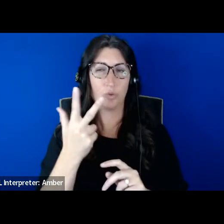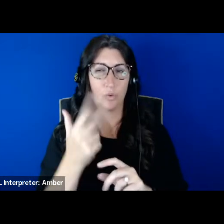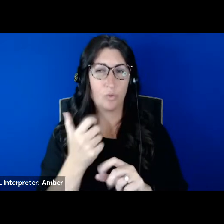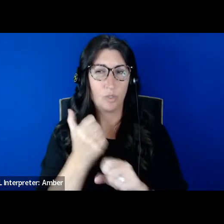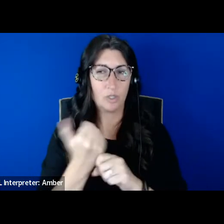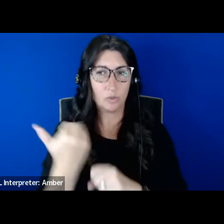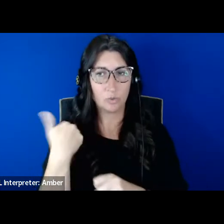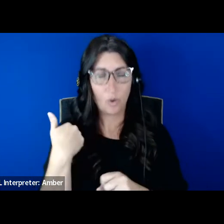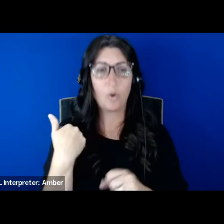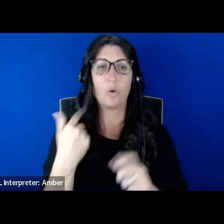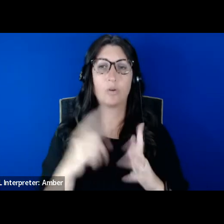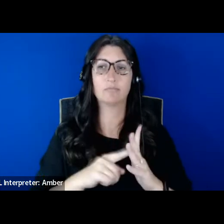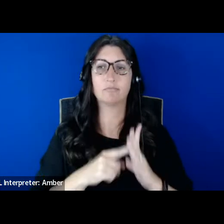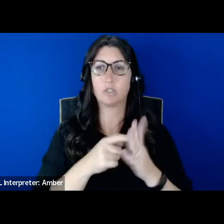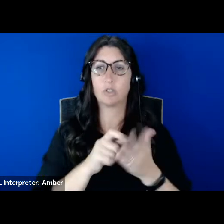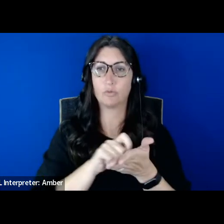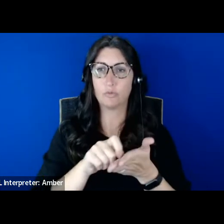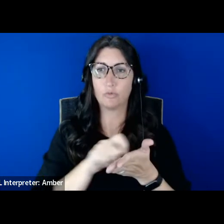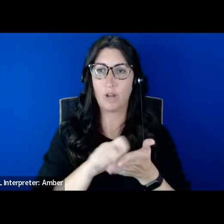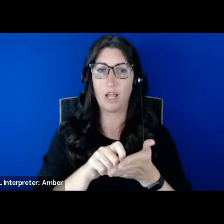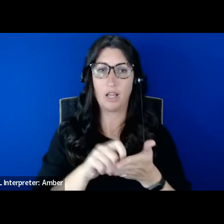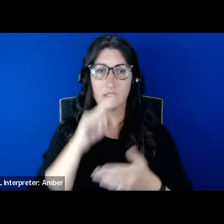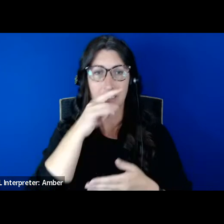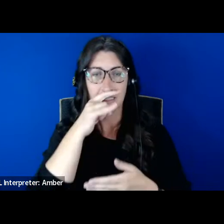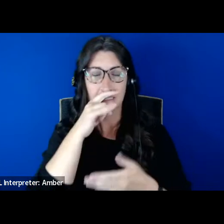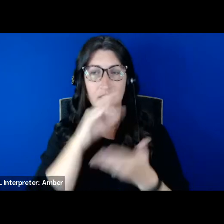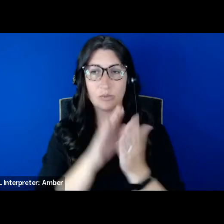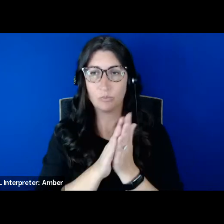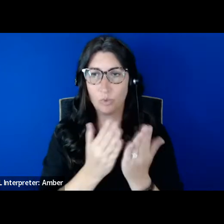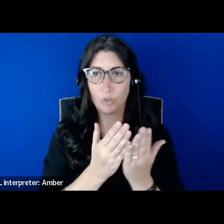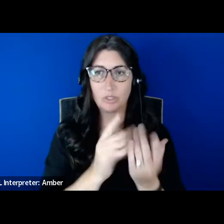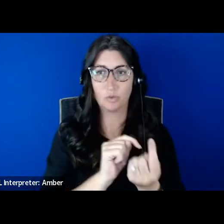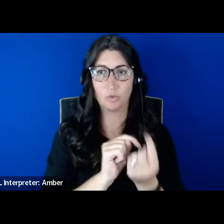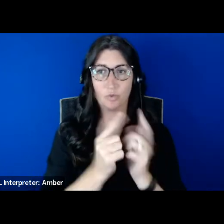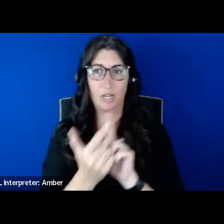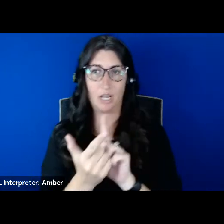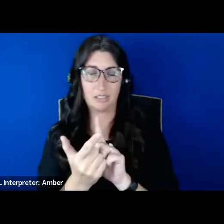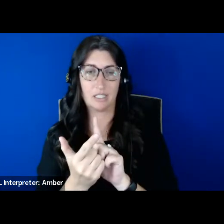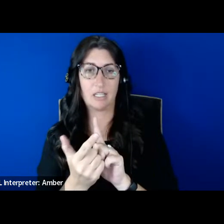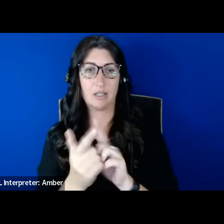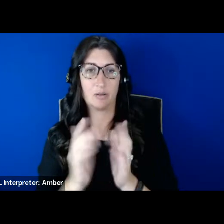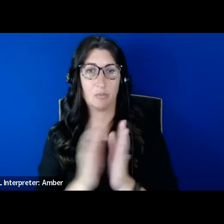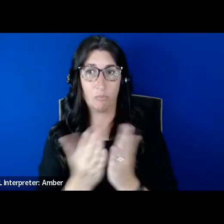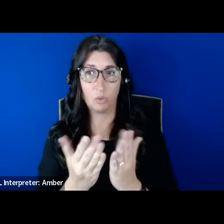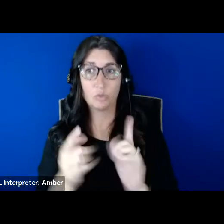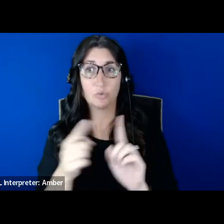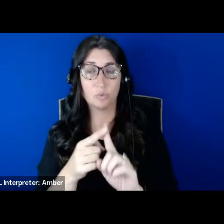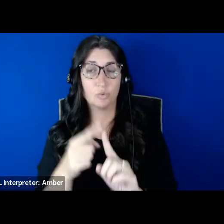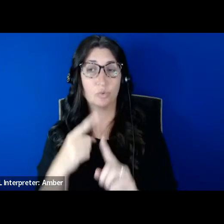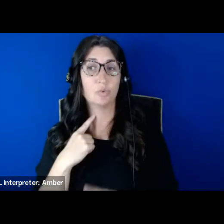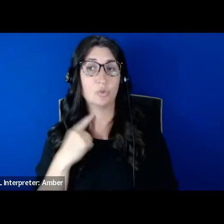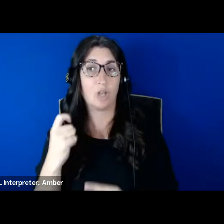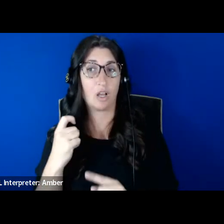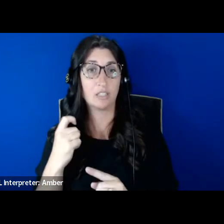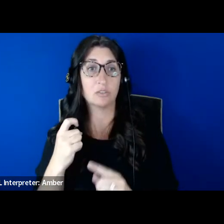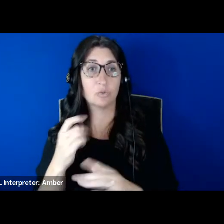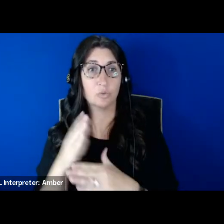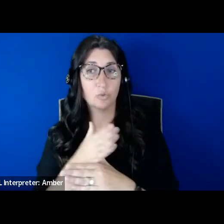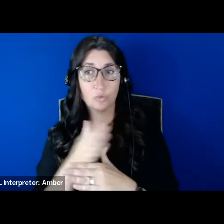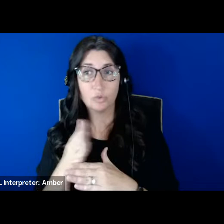children's book or helped to translate some of these stories into Tongan just to share the importance